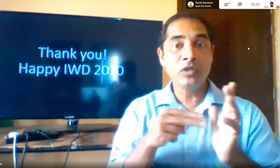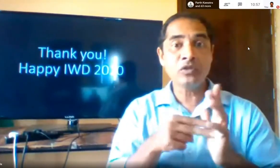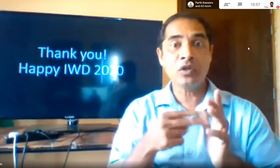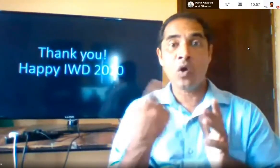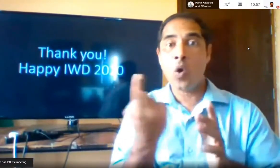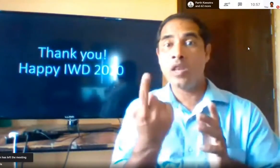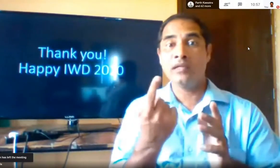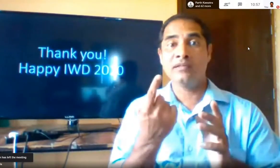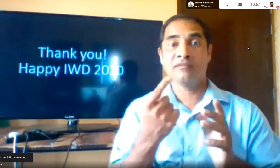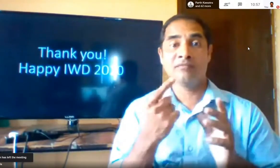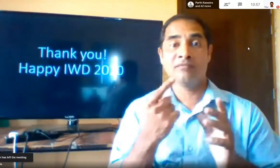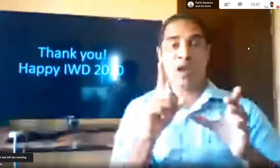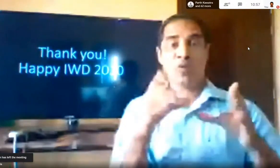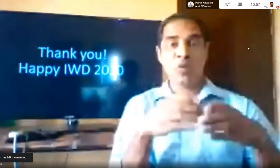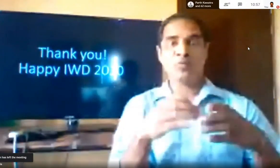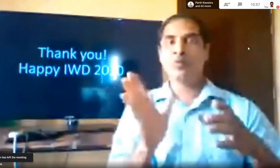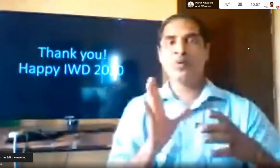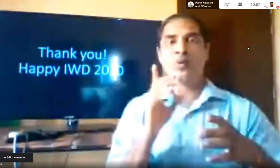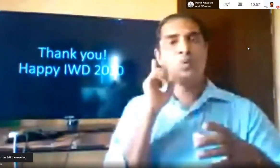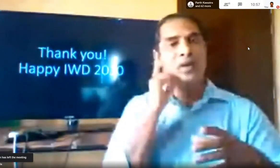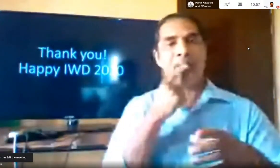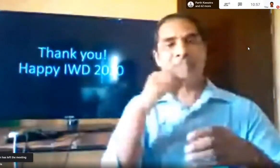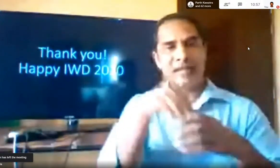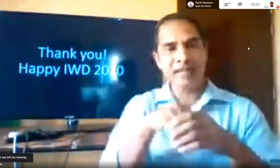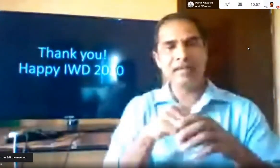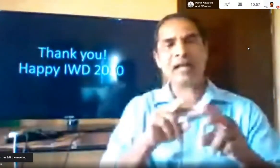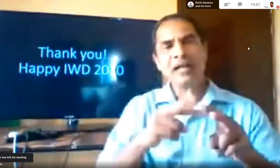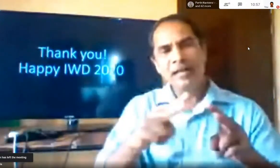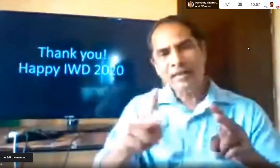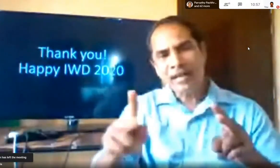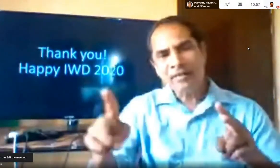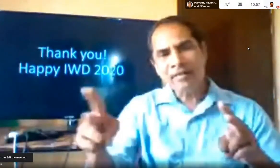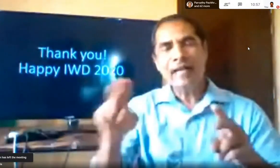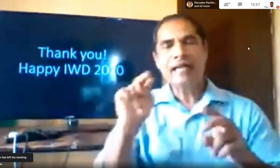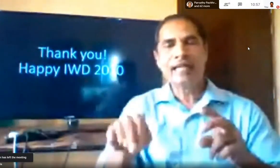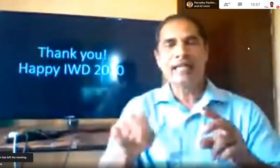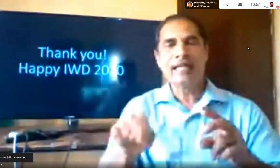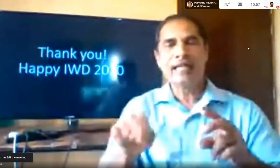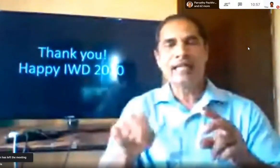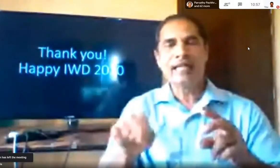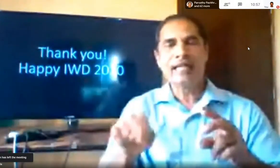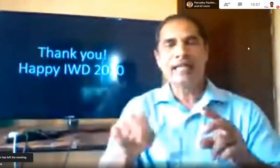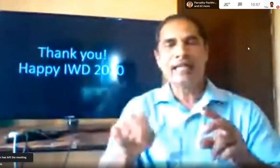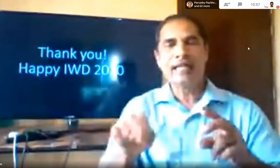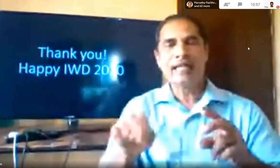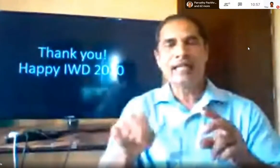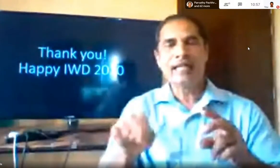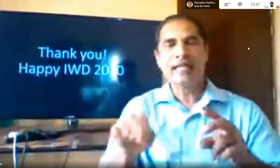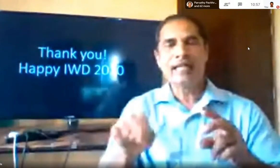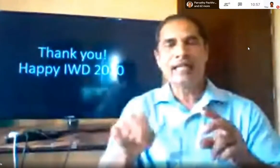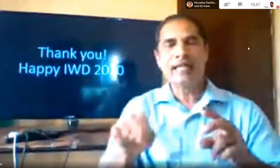hard. But for who are using the sign language, it's okay for them.